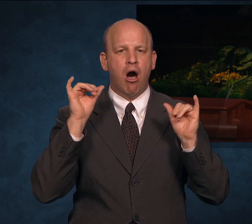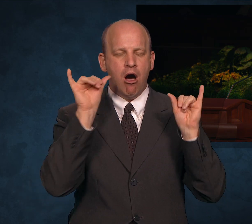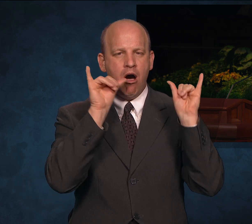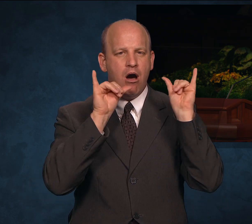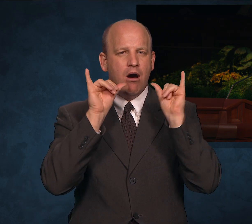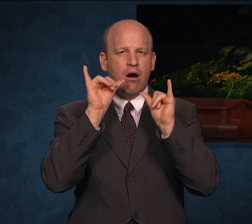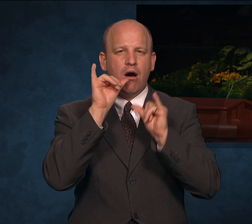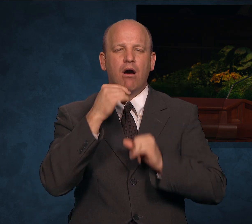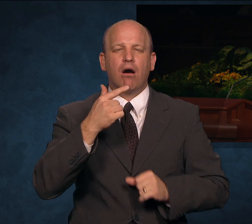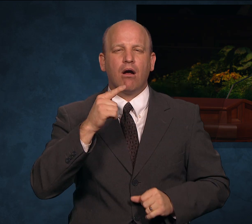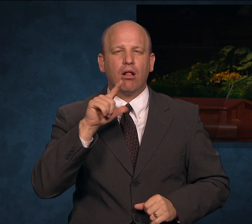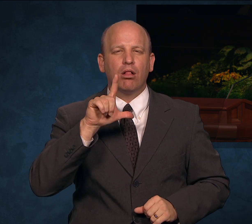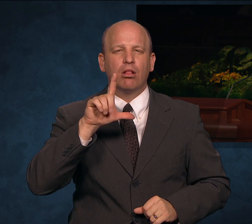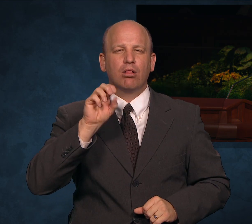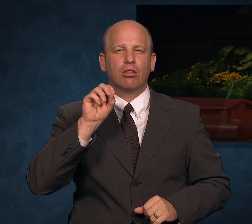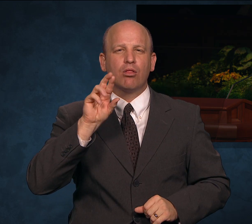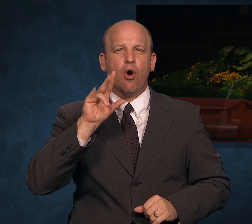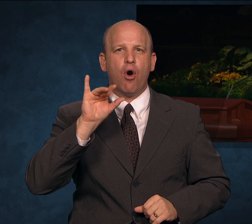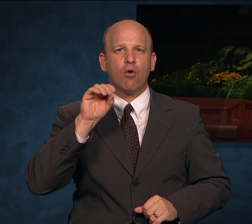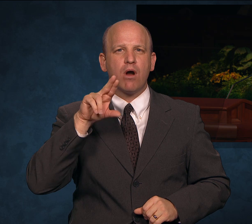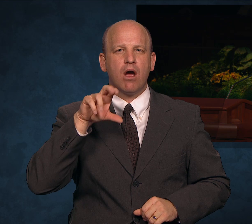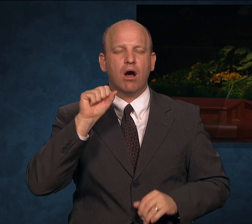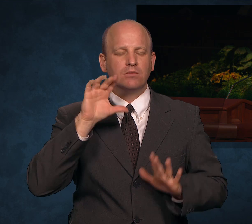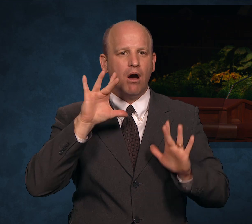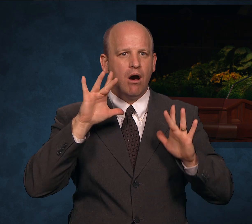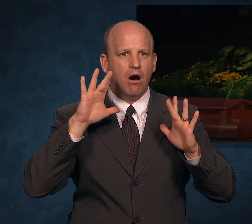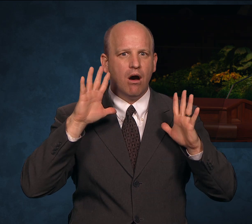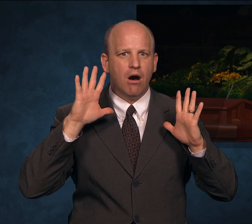glorious we can be